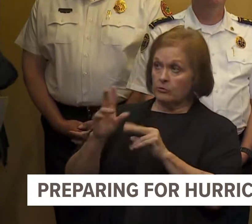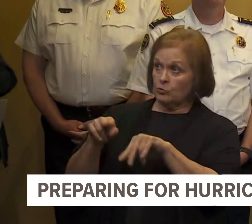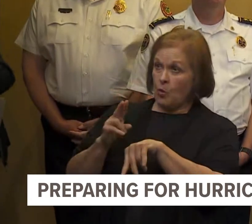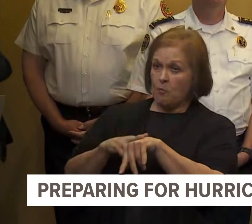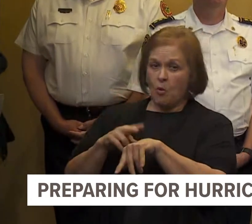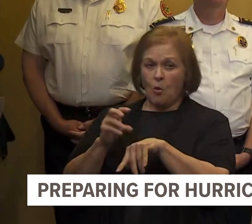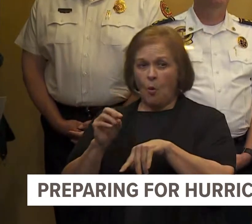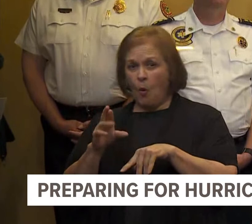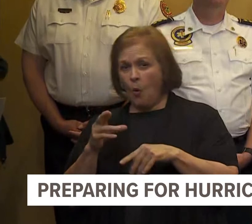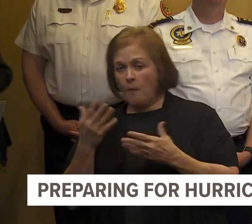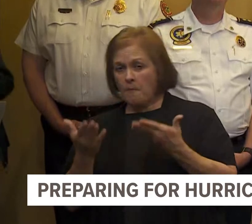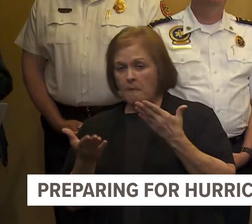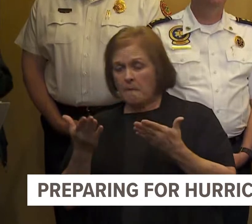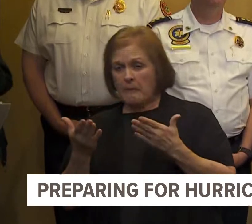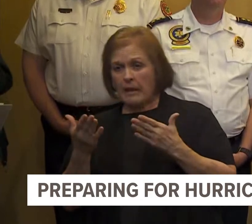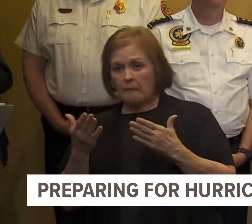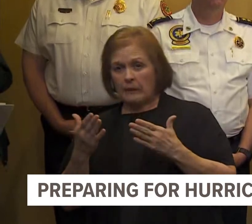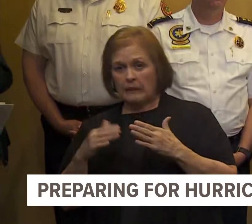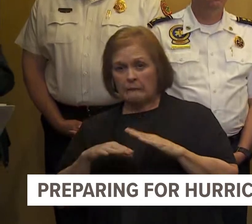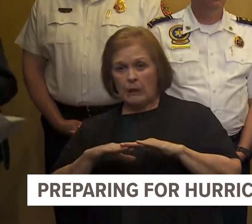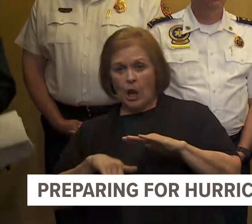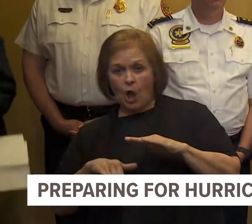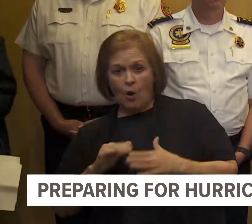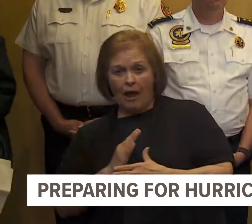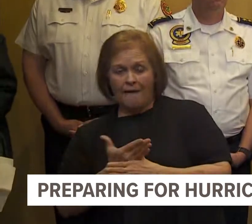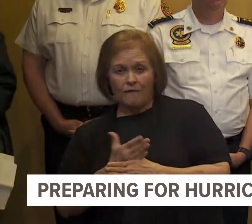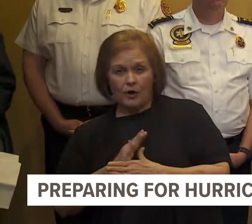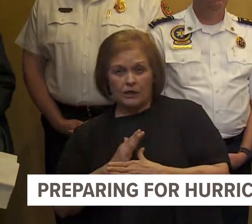normal or slightly below average.